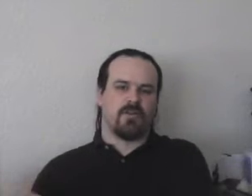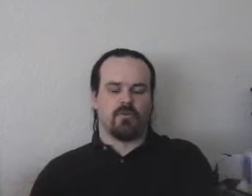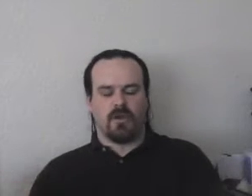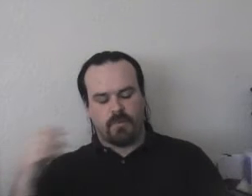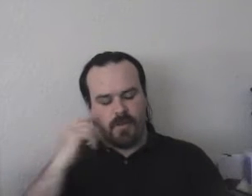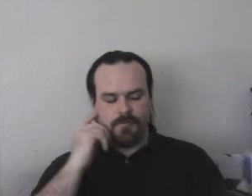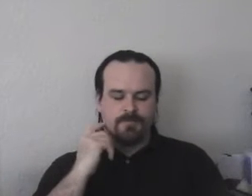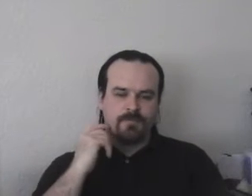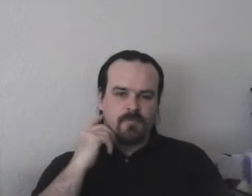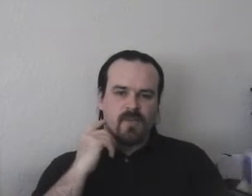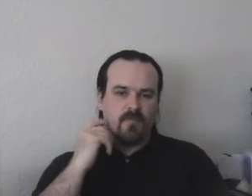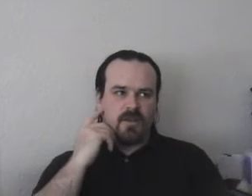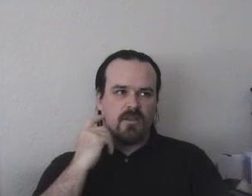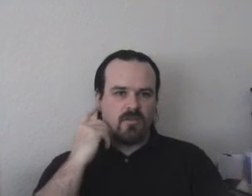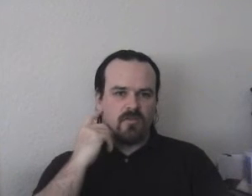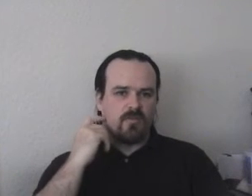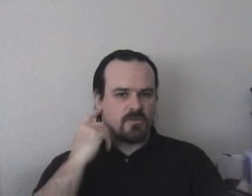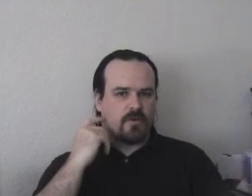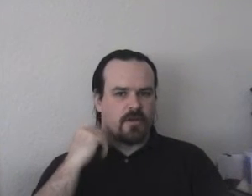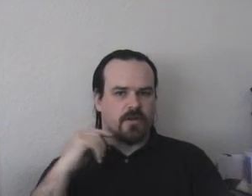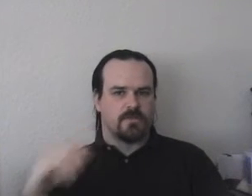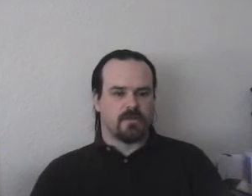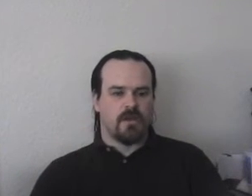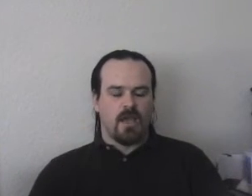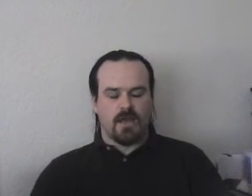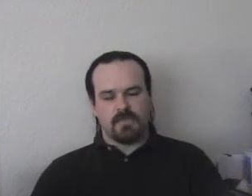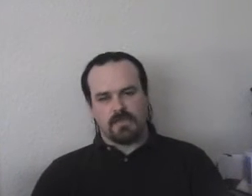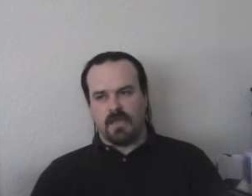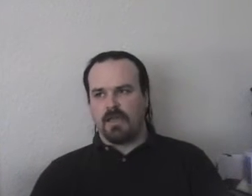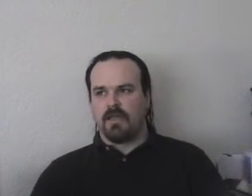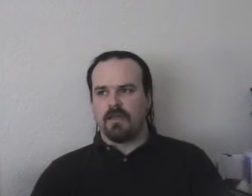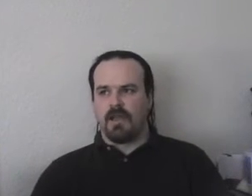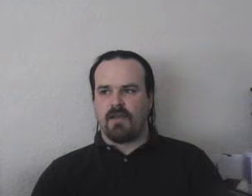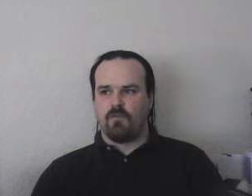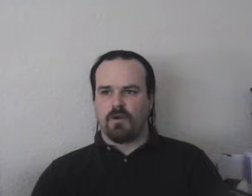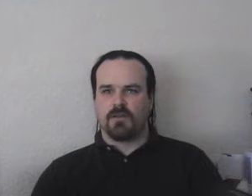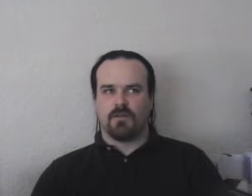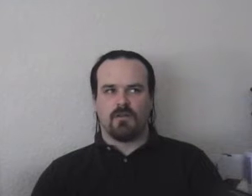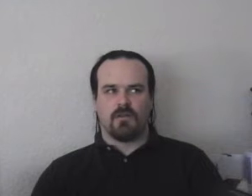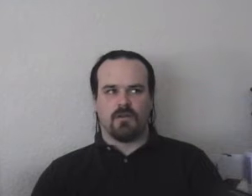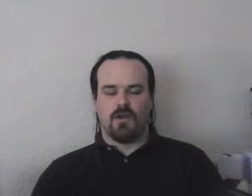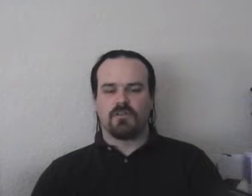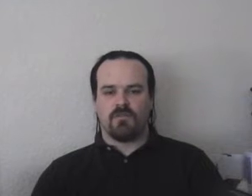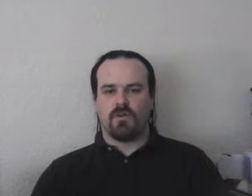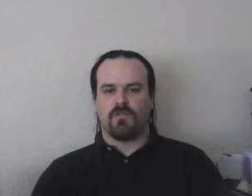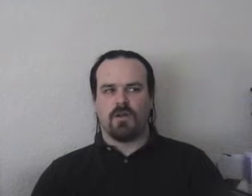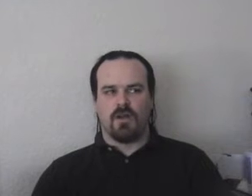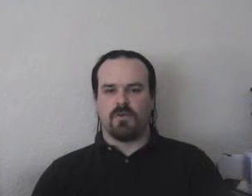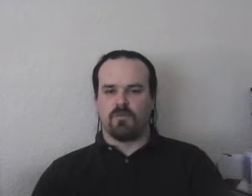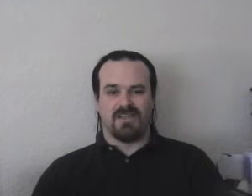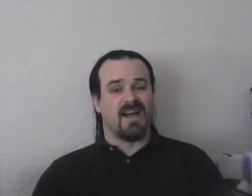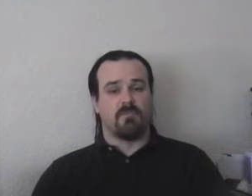a new company. I've been in the union for almost 3 years, and I'd say that I have worked, the longest I've worked for one company was